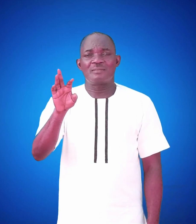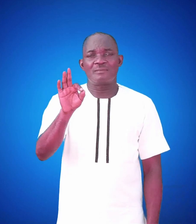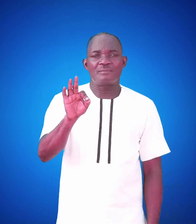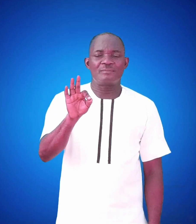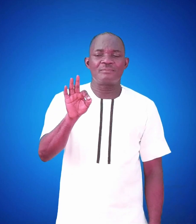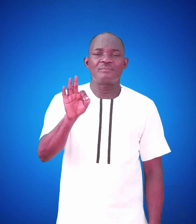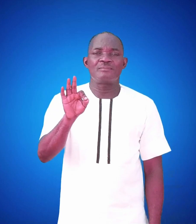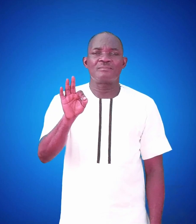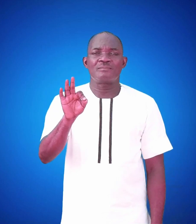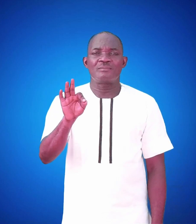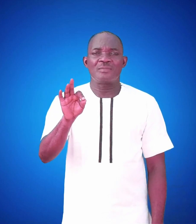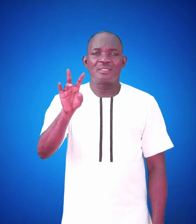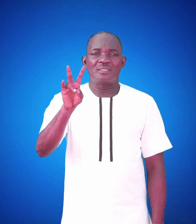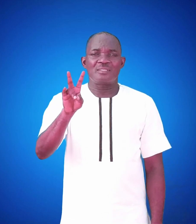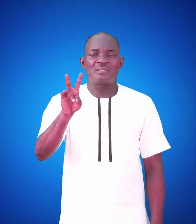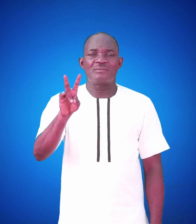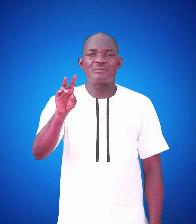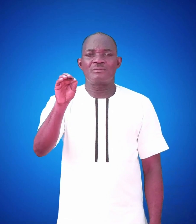969